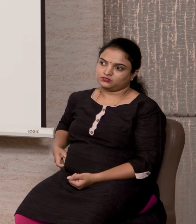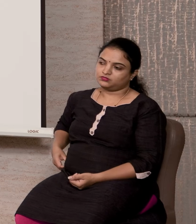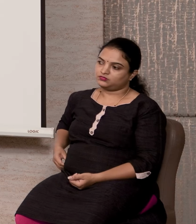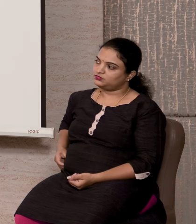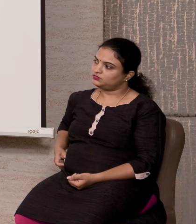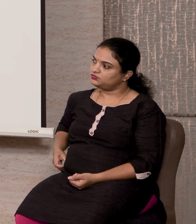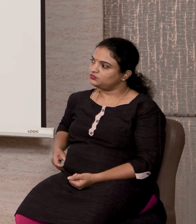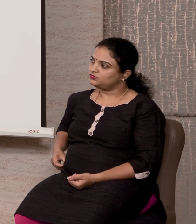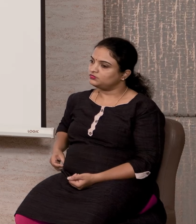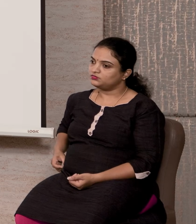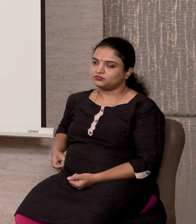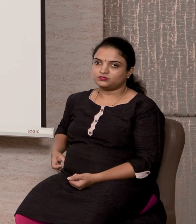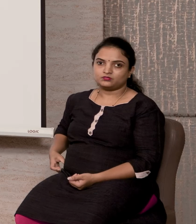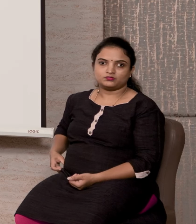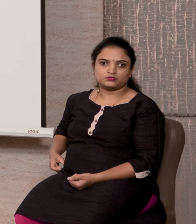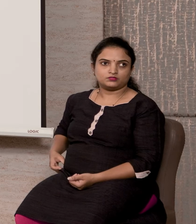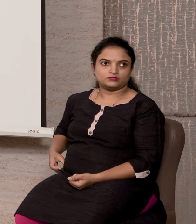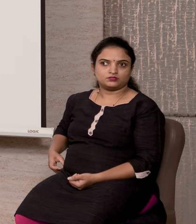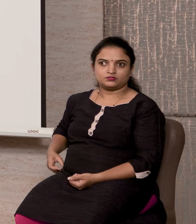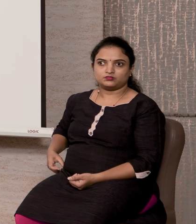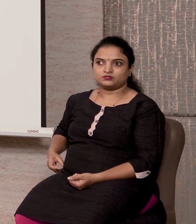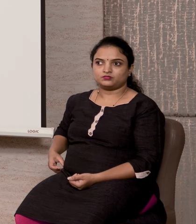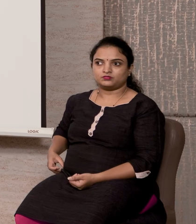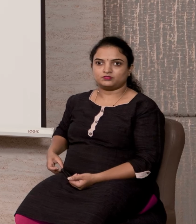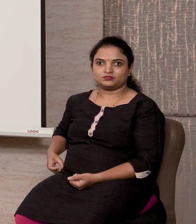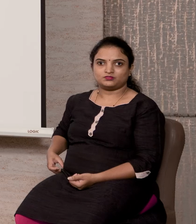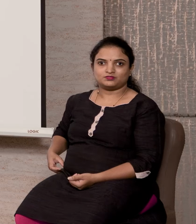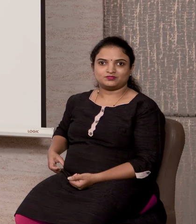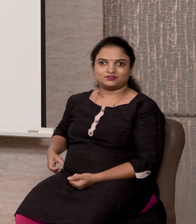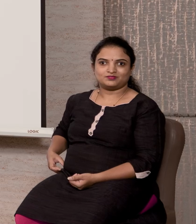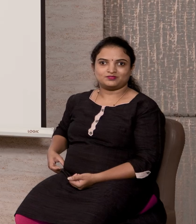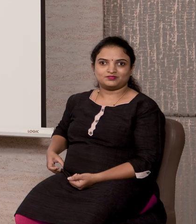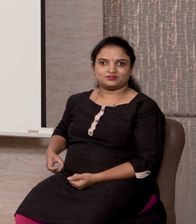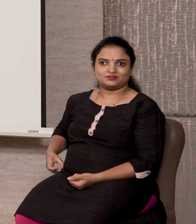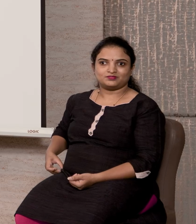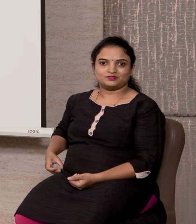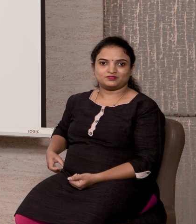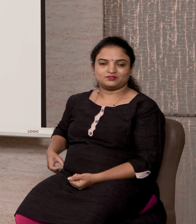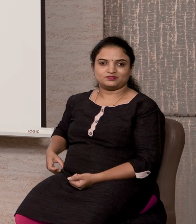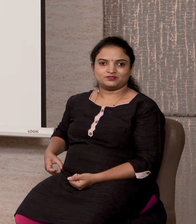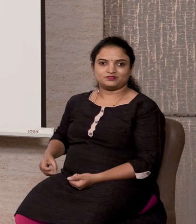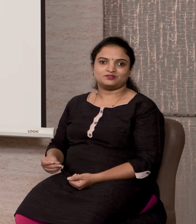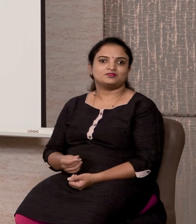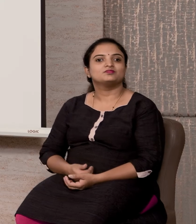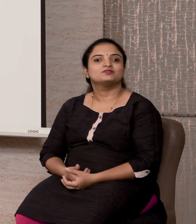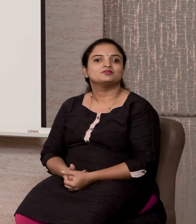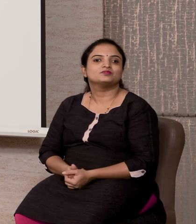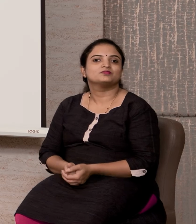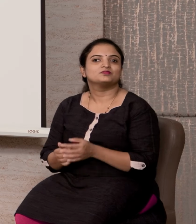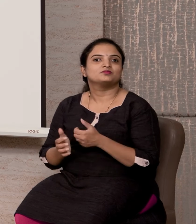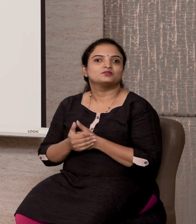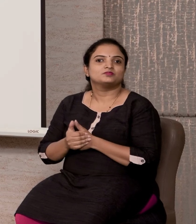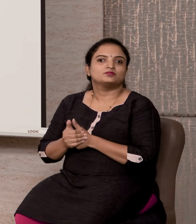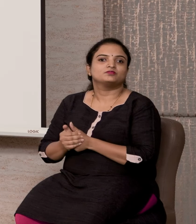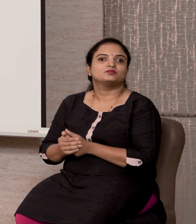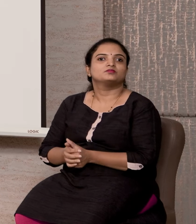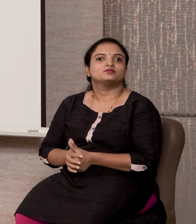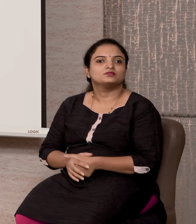yeah. So I'll just pass on the mic. I'll connect with you later. Sure, we'll have a break, right?